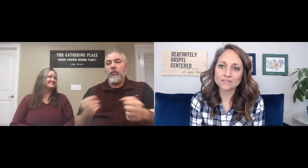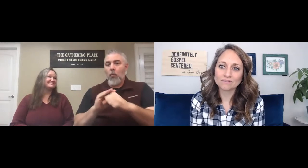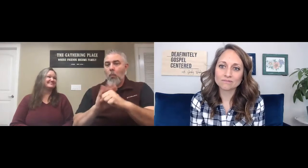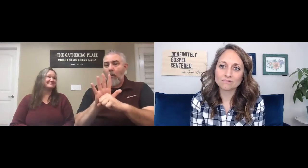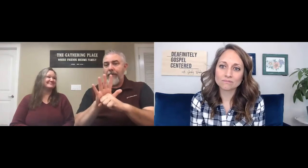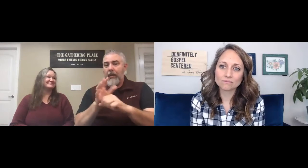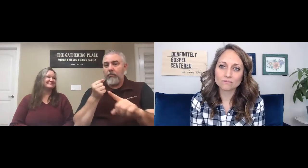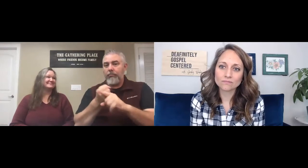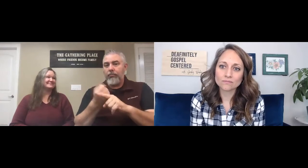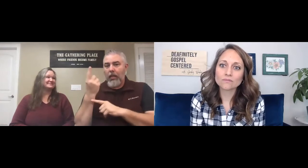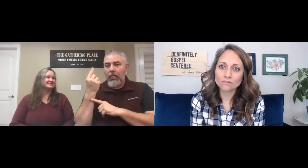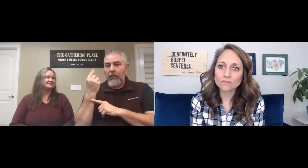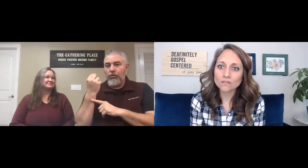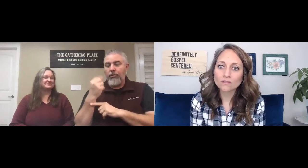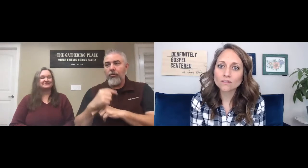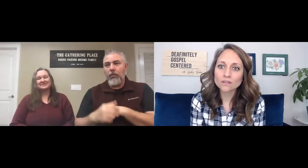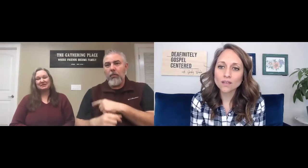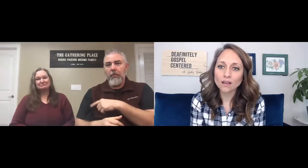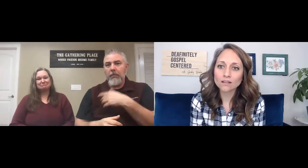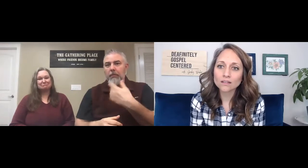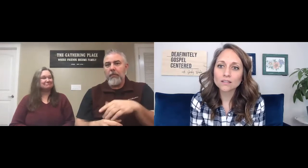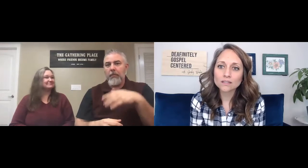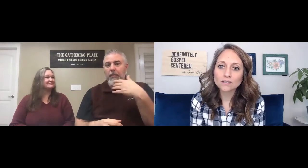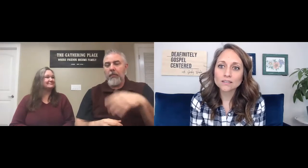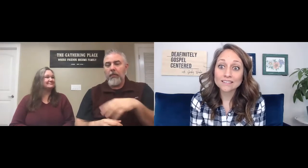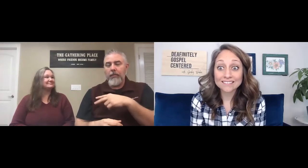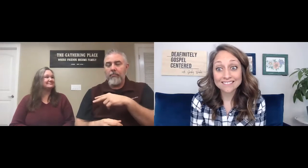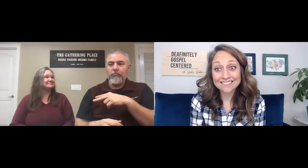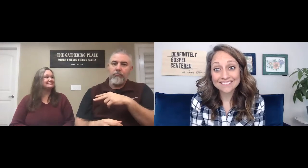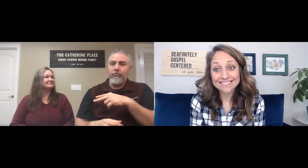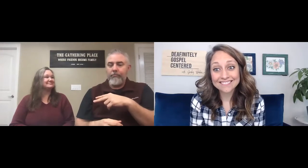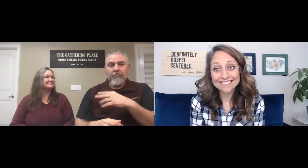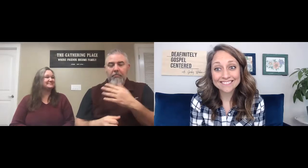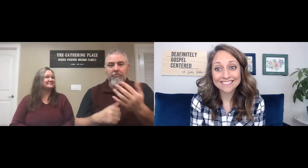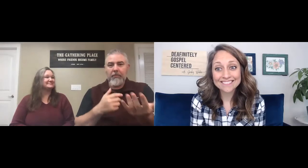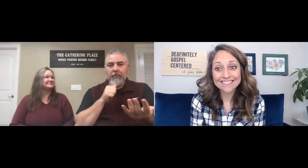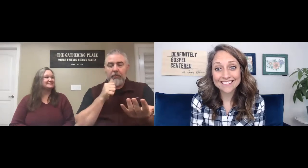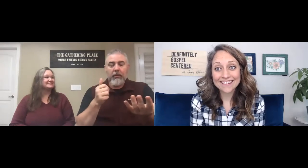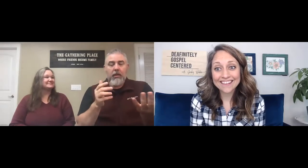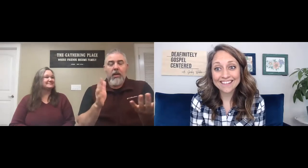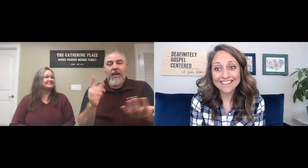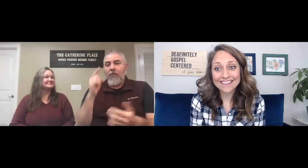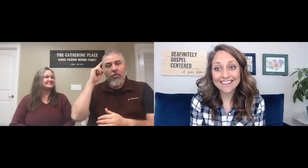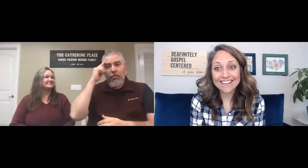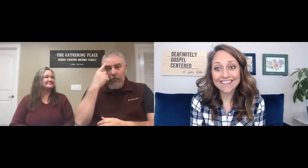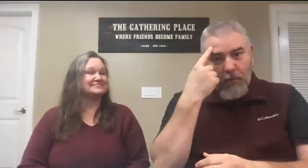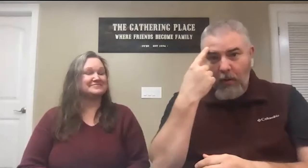played in years. During COVID was really tough.